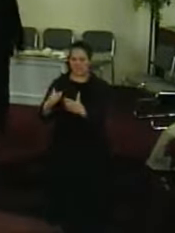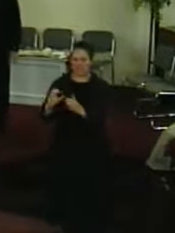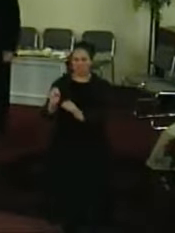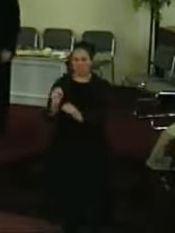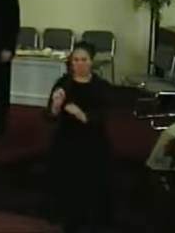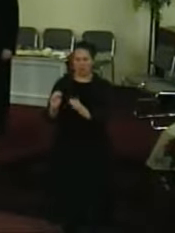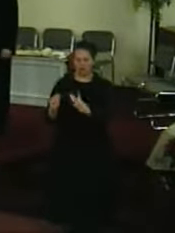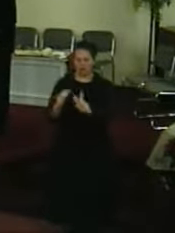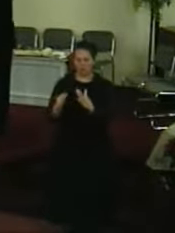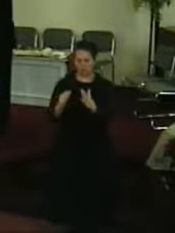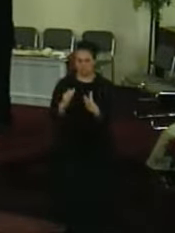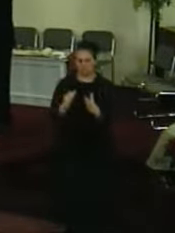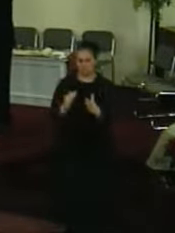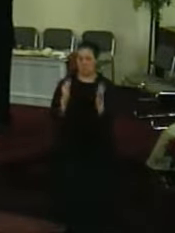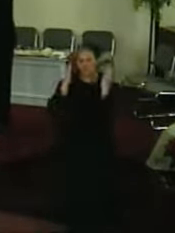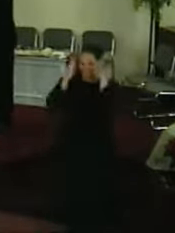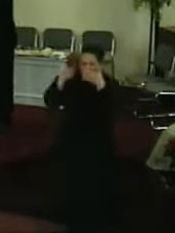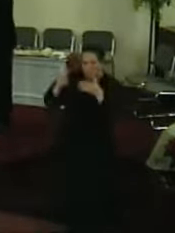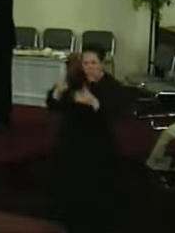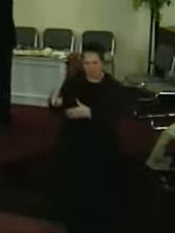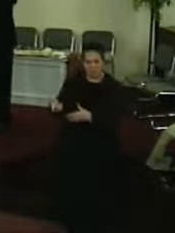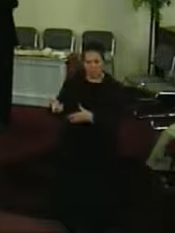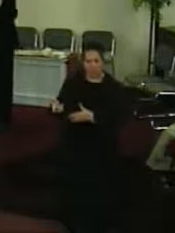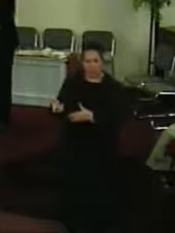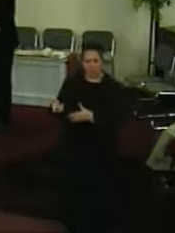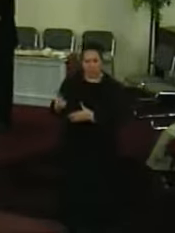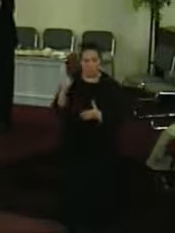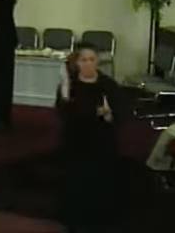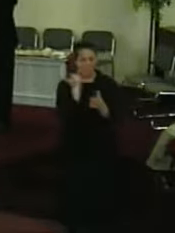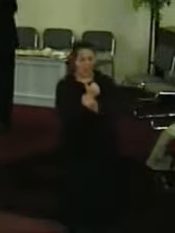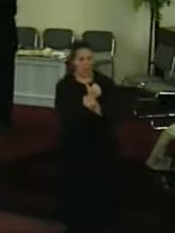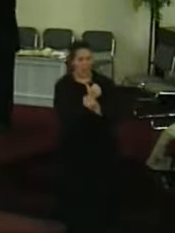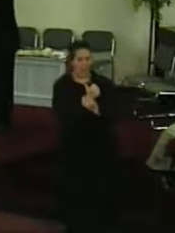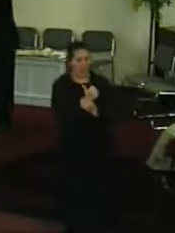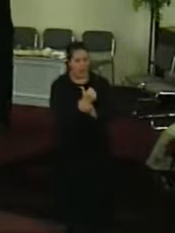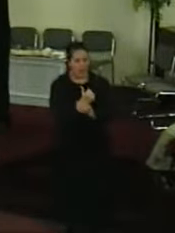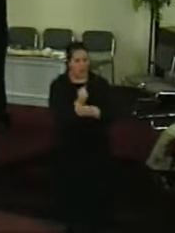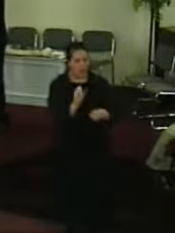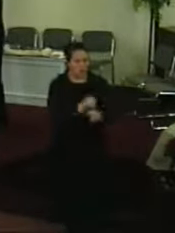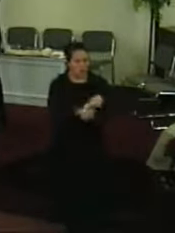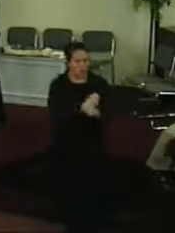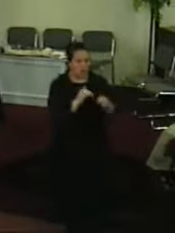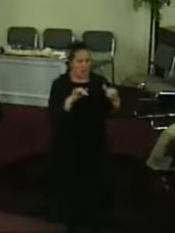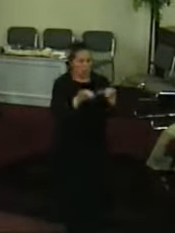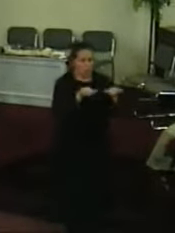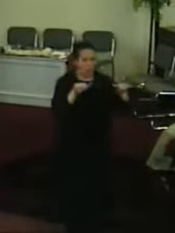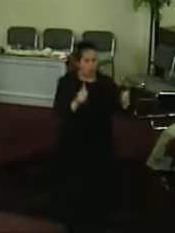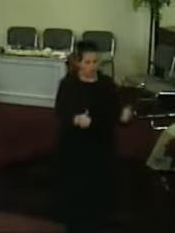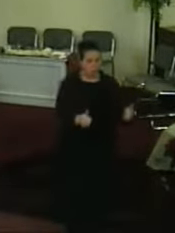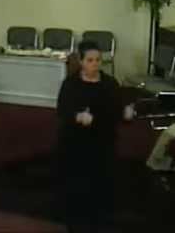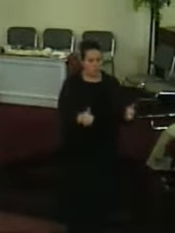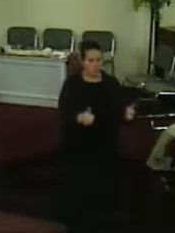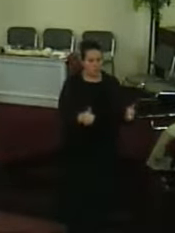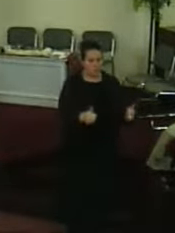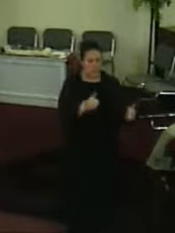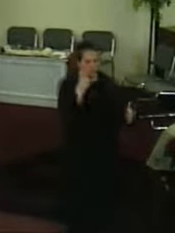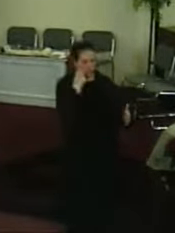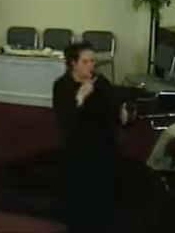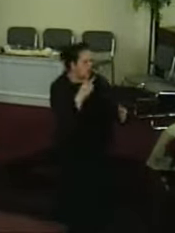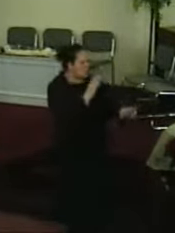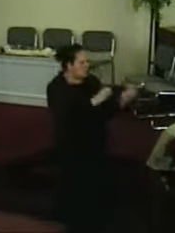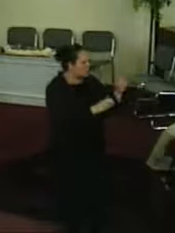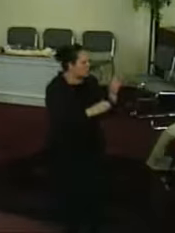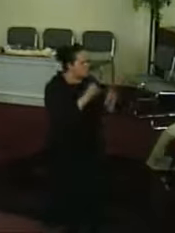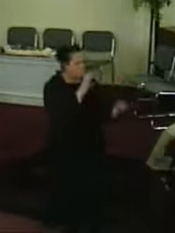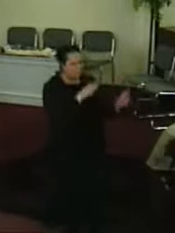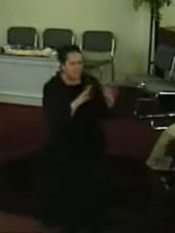attention. Abraham went around making altars everywhere he went. Abraham was looking for a city. Abraham said,